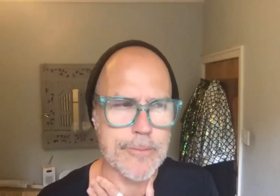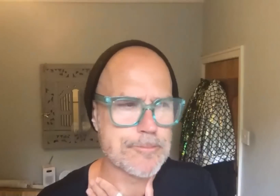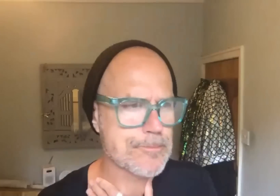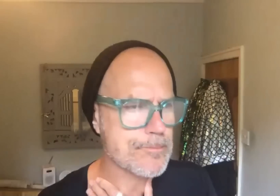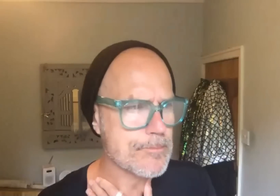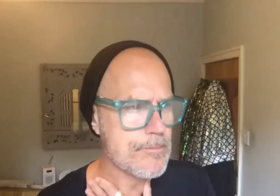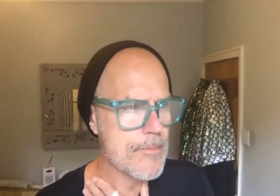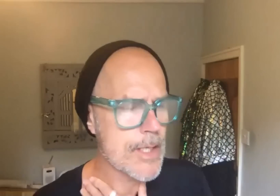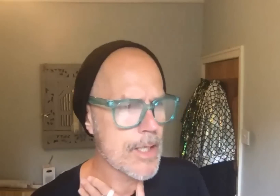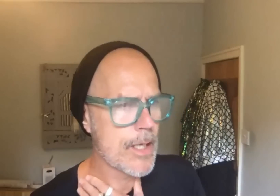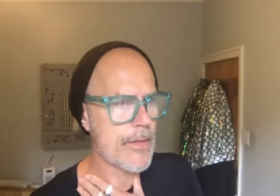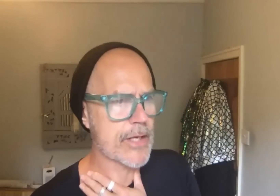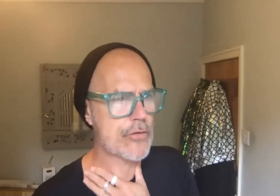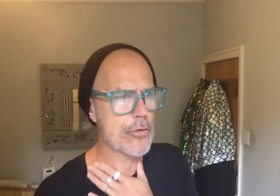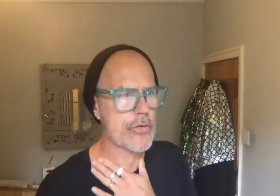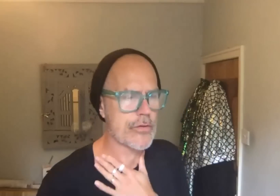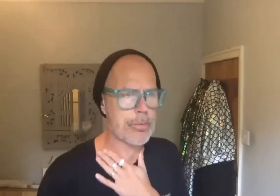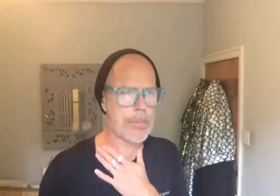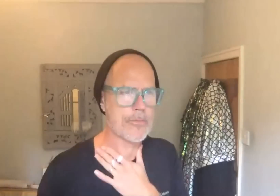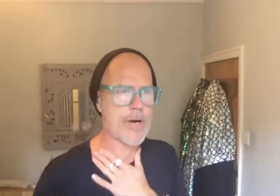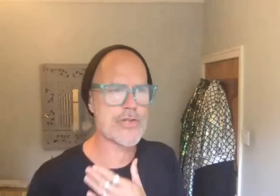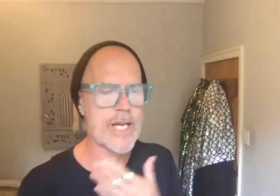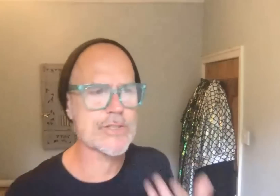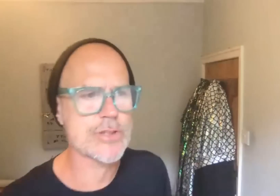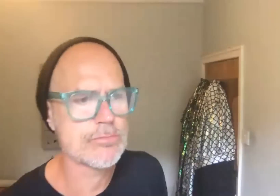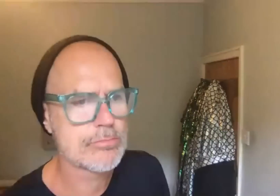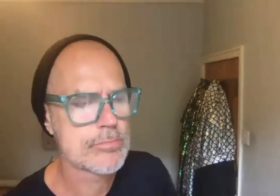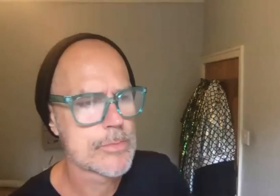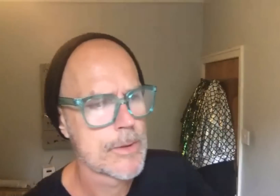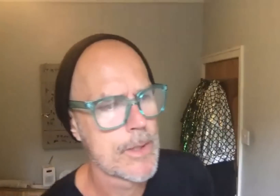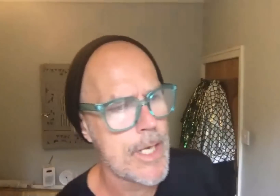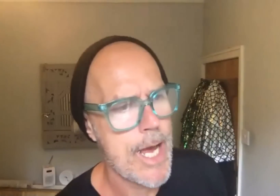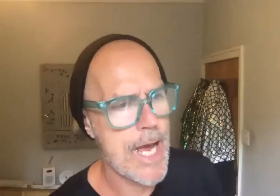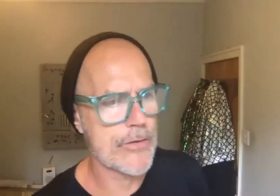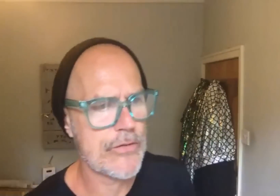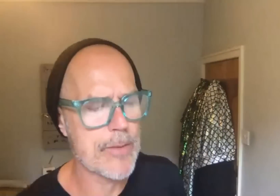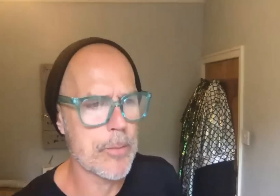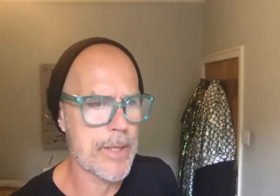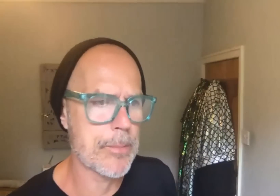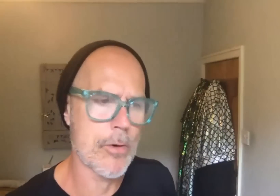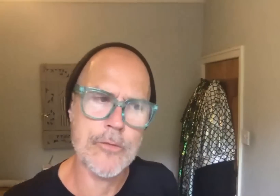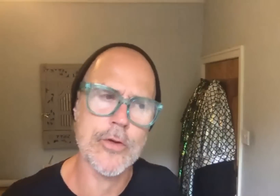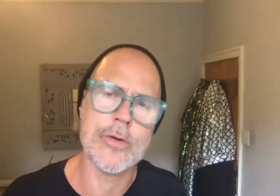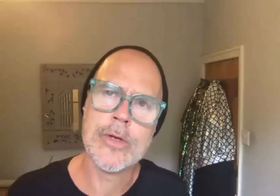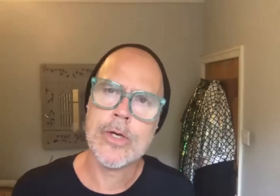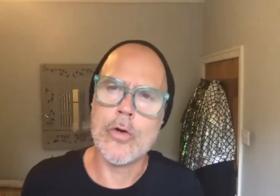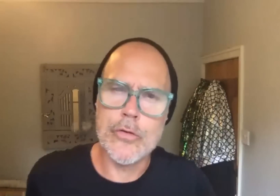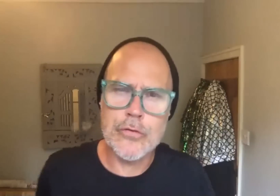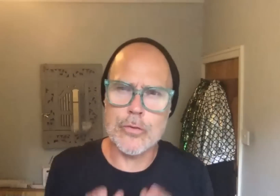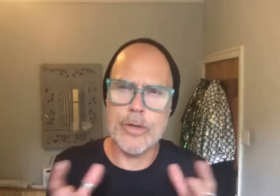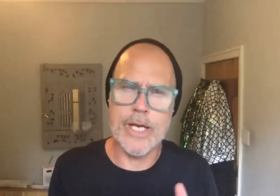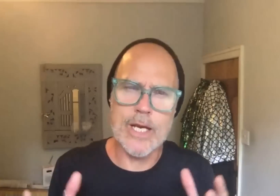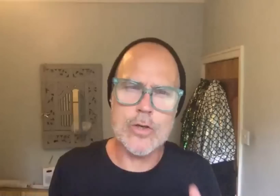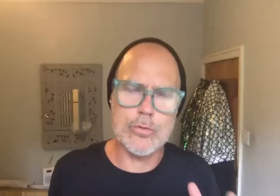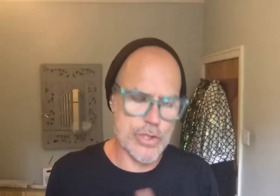economy. They're constructed as a problem for education. And disabled people are often